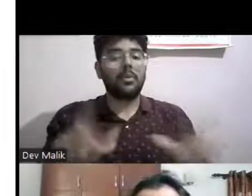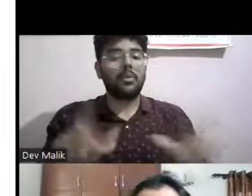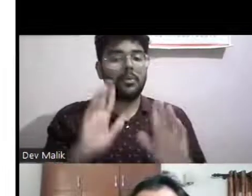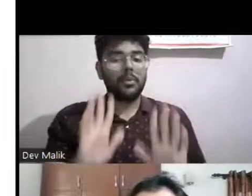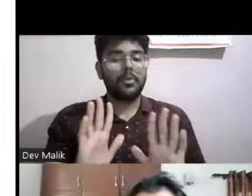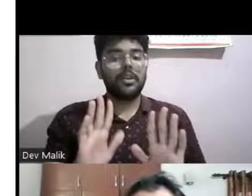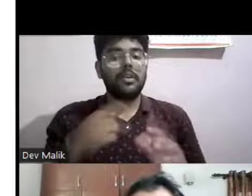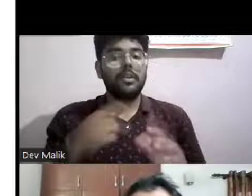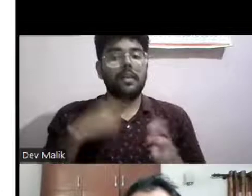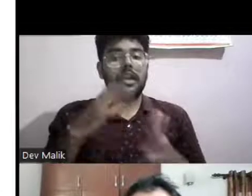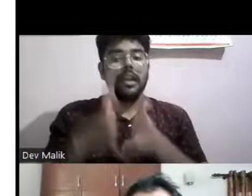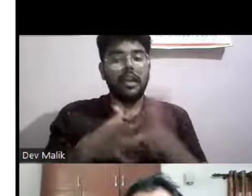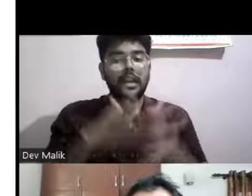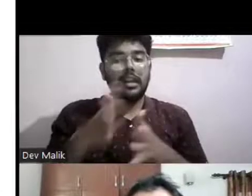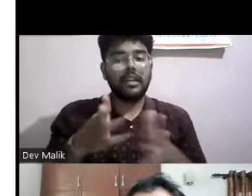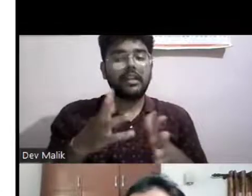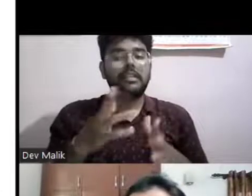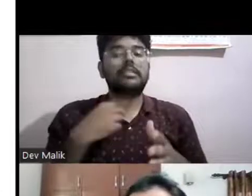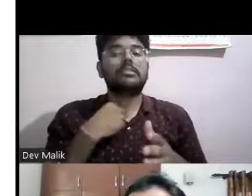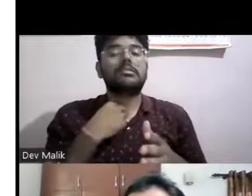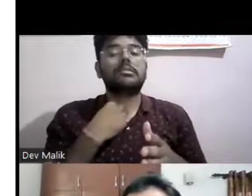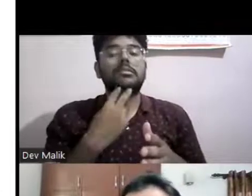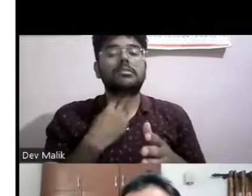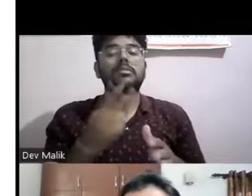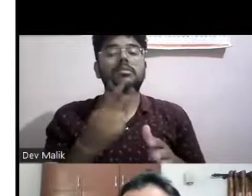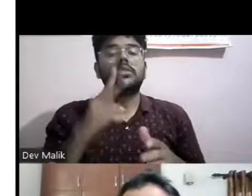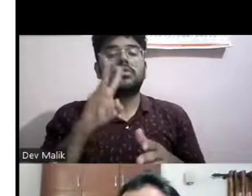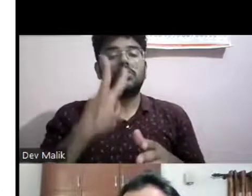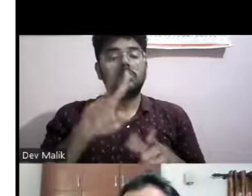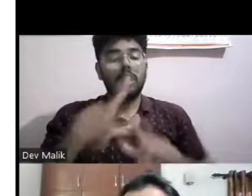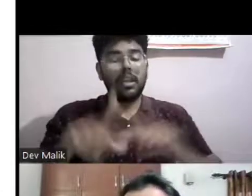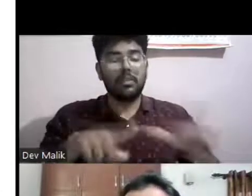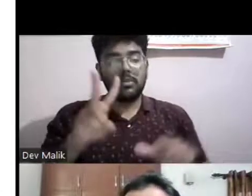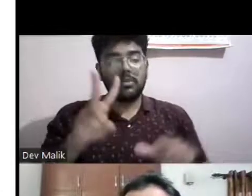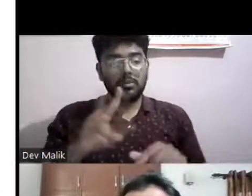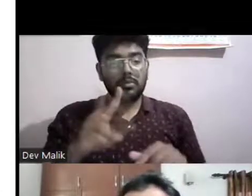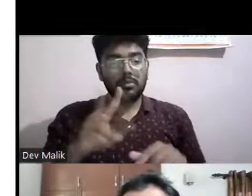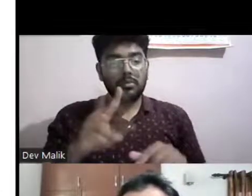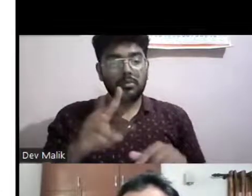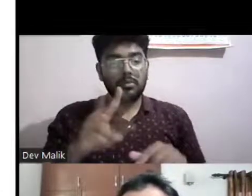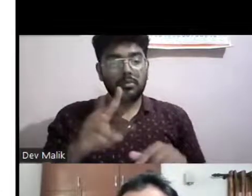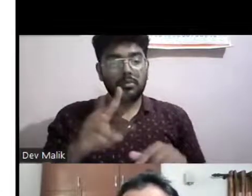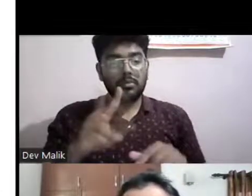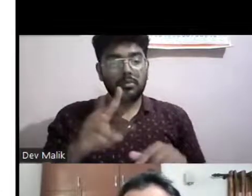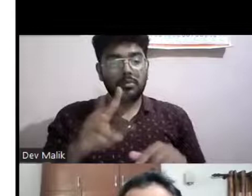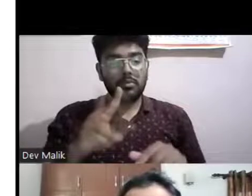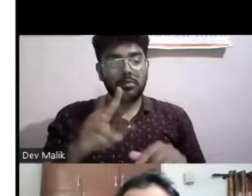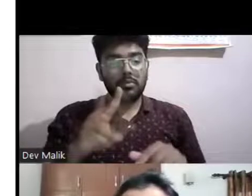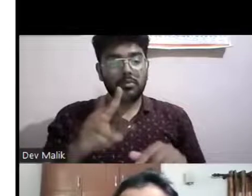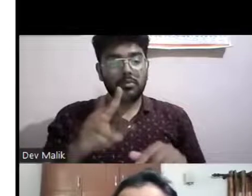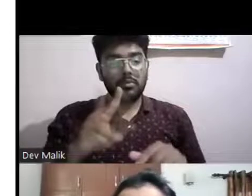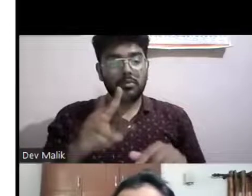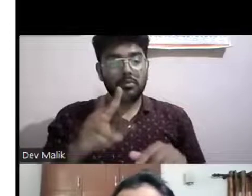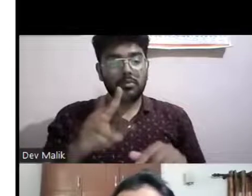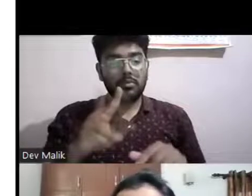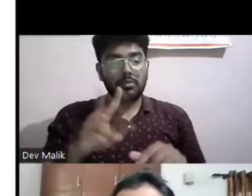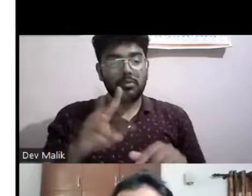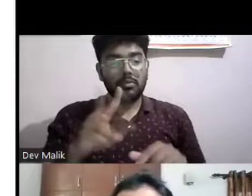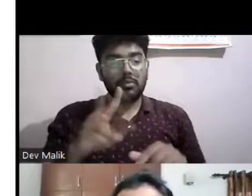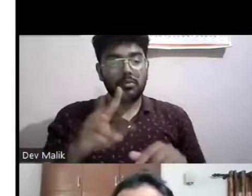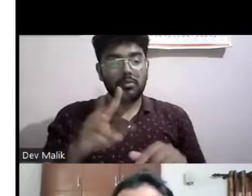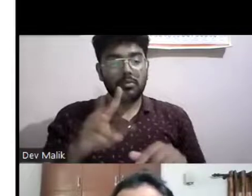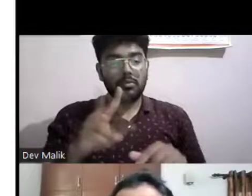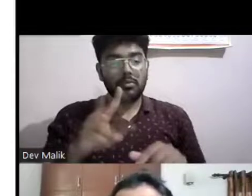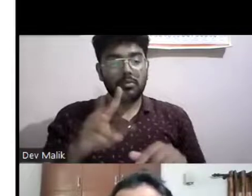this double world. It's very hard for me to leave you. So she talks about how there is a dearth of